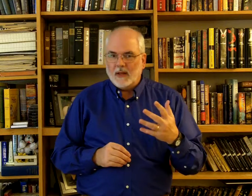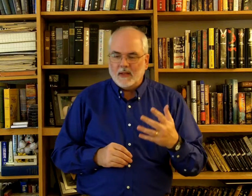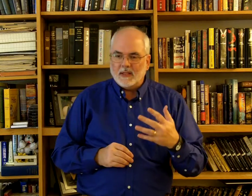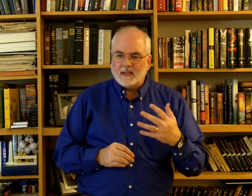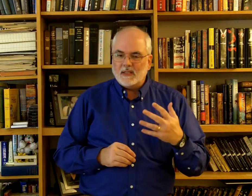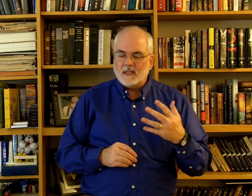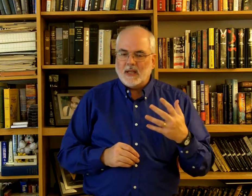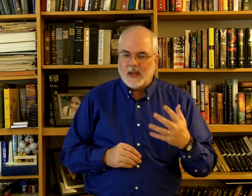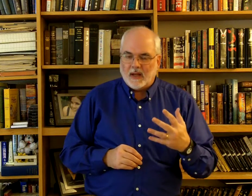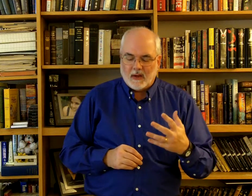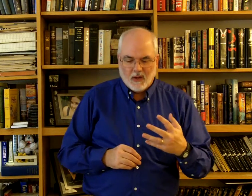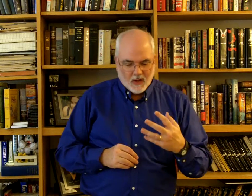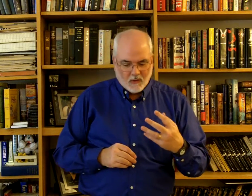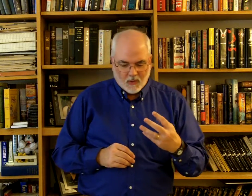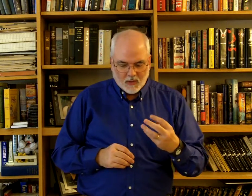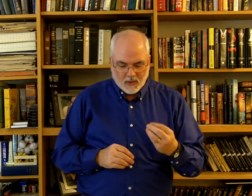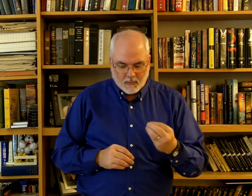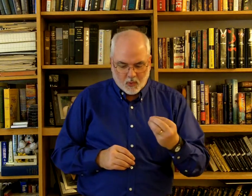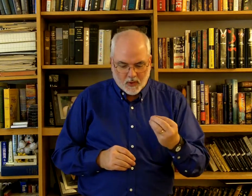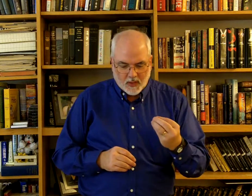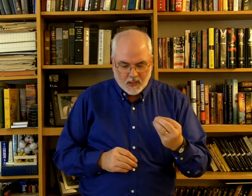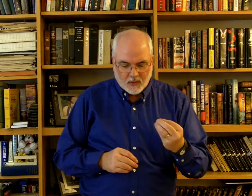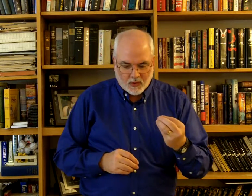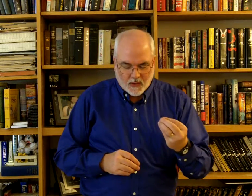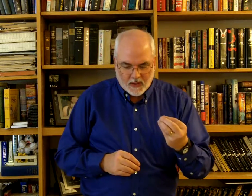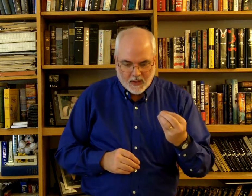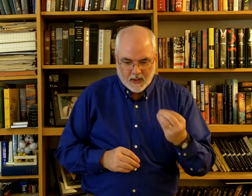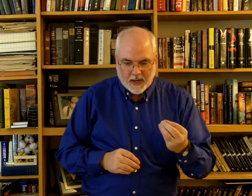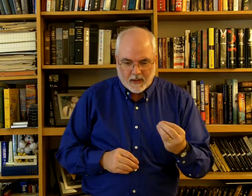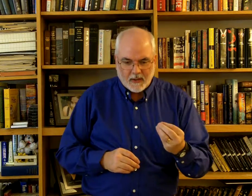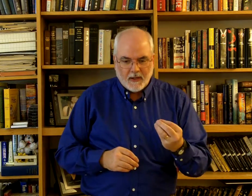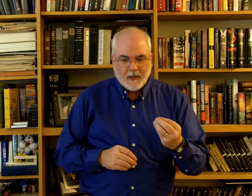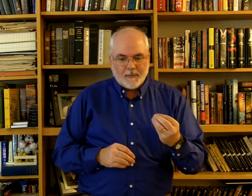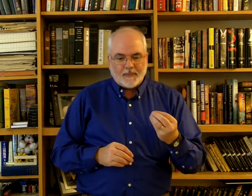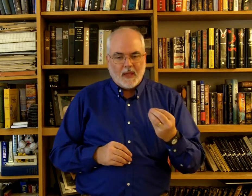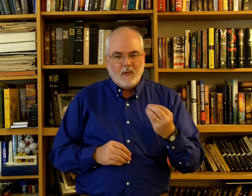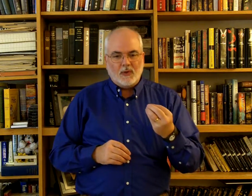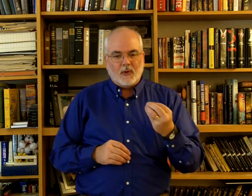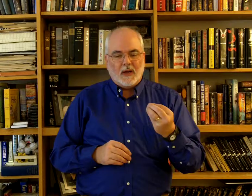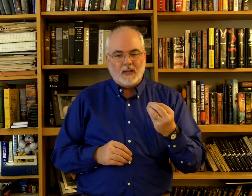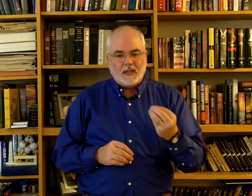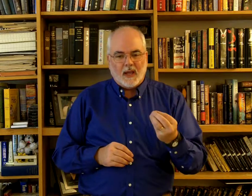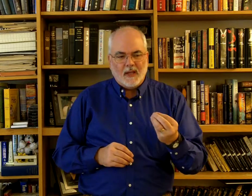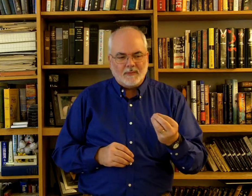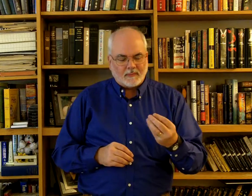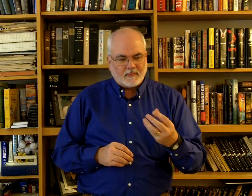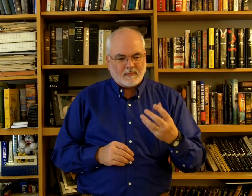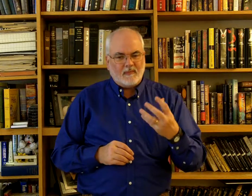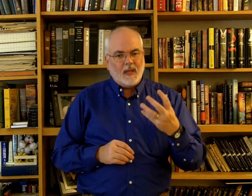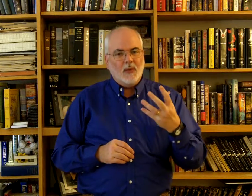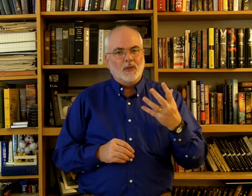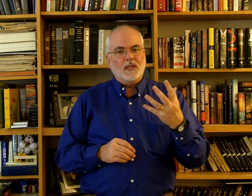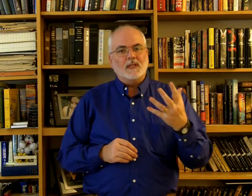this saying? What was the point he was trying to get out? He was trying to say he was a